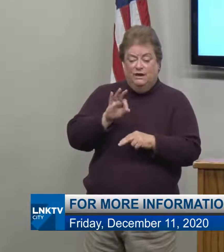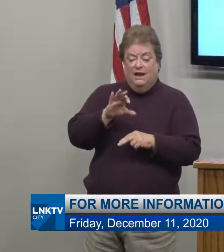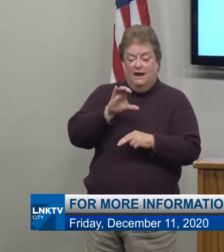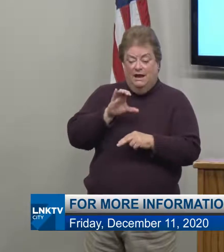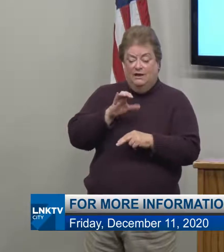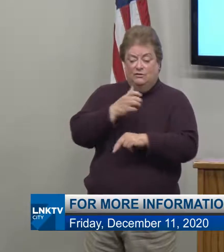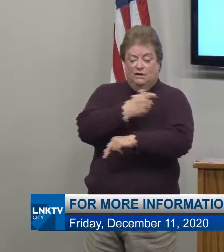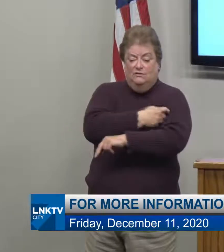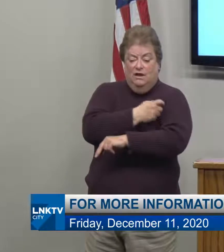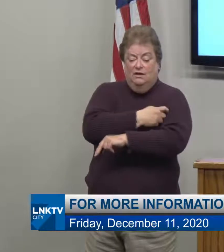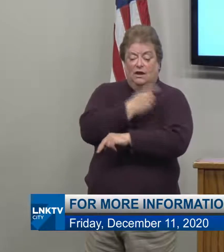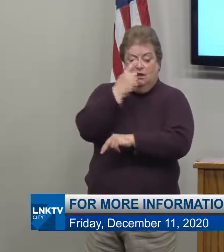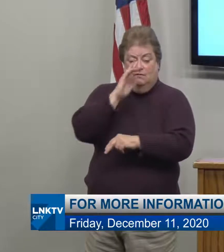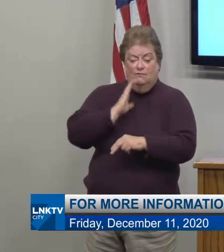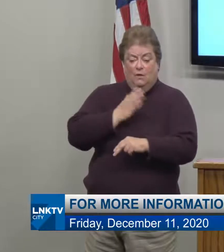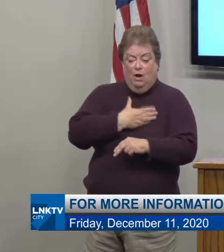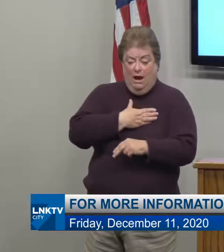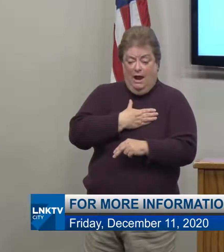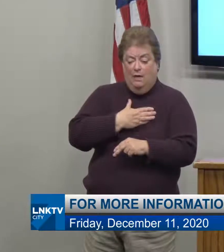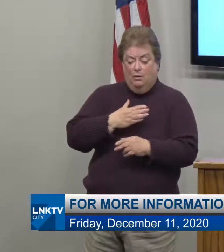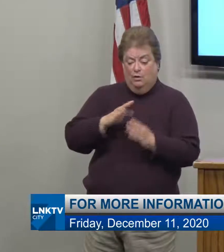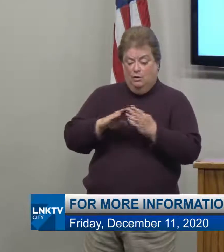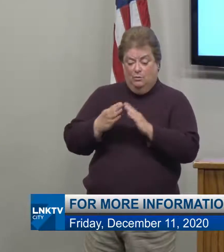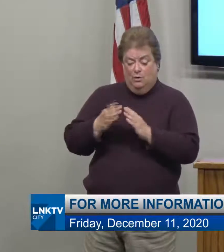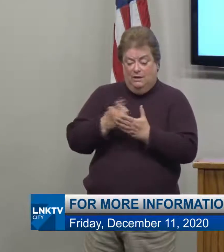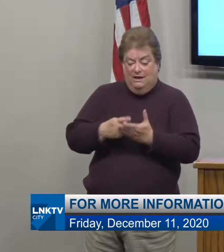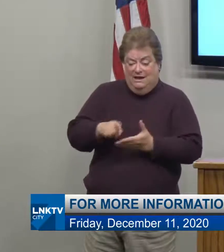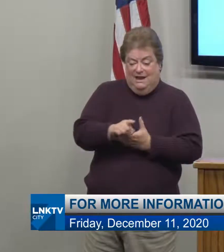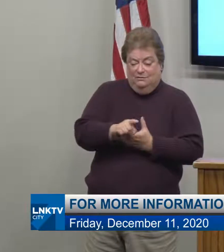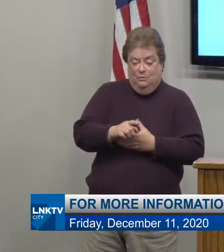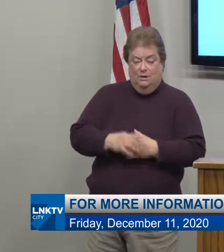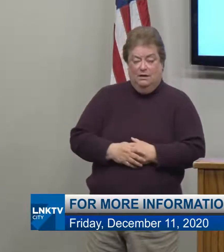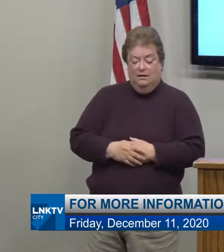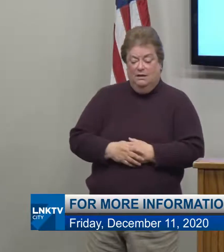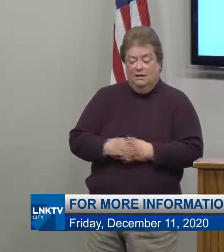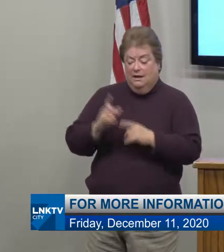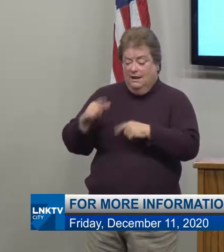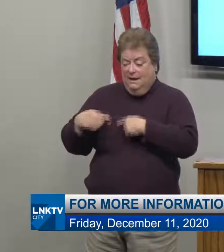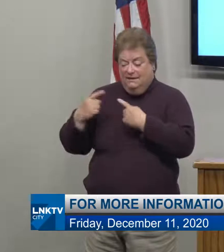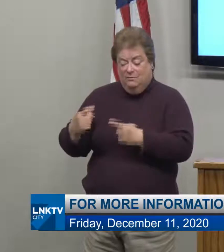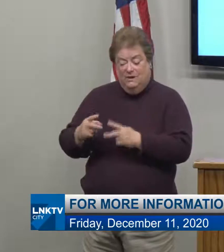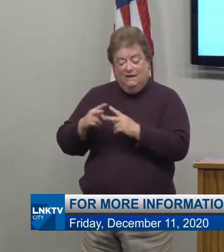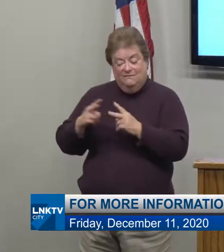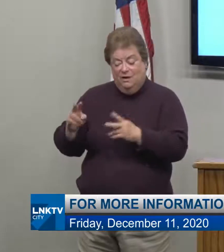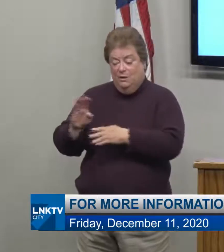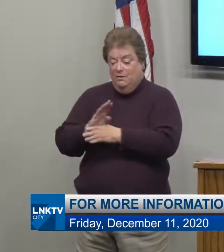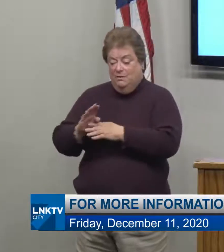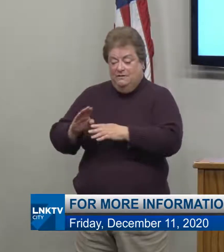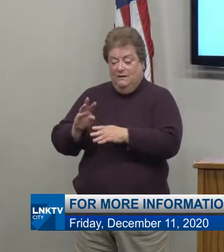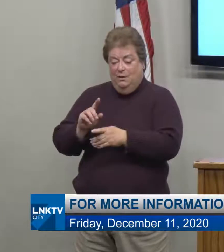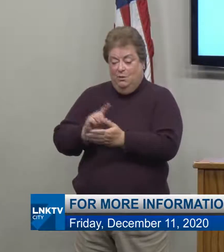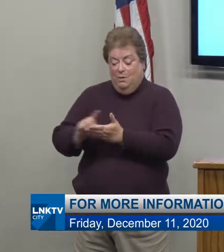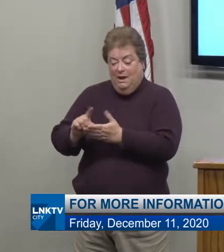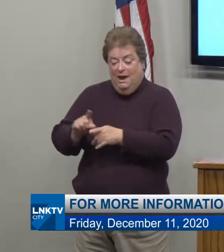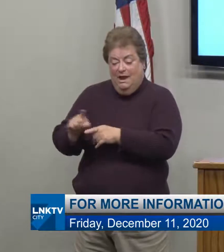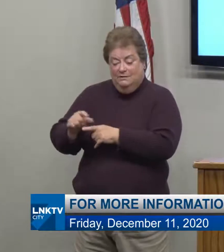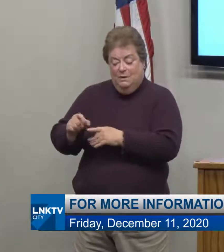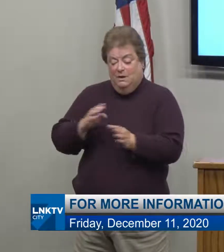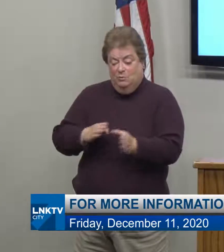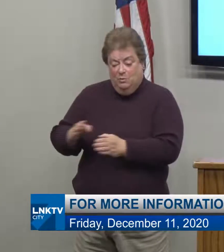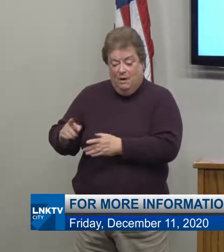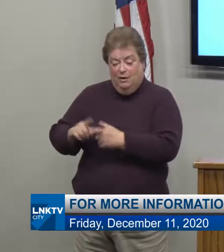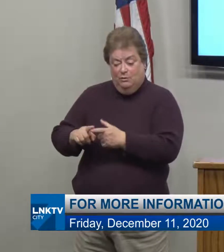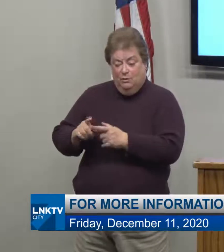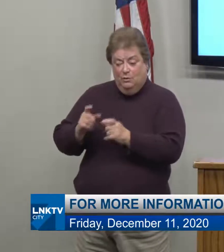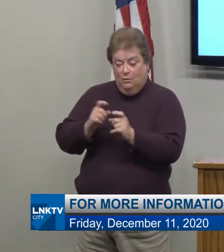doses for our community next week. It has been a very busy week as we prepare to receive and administer